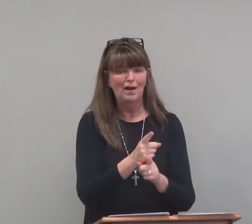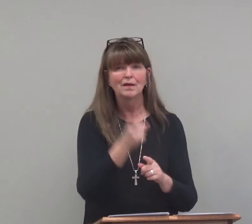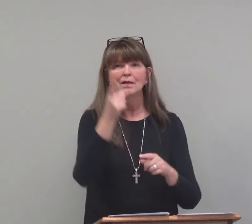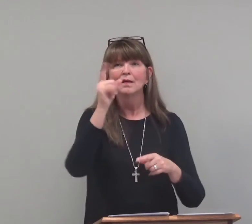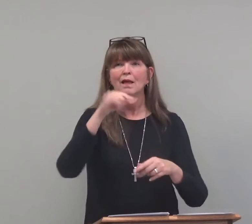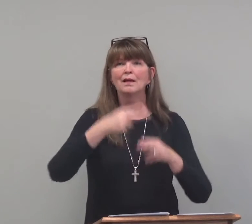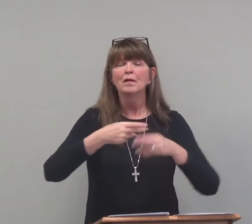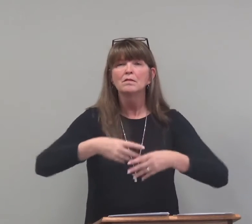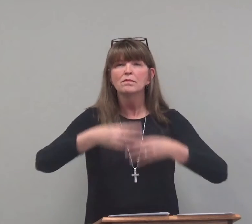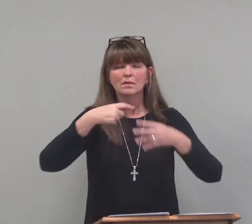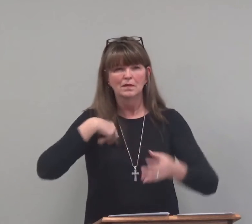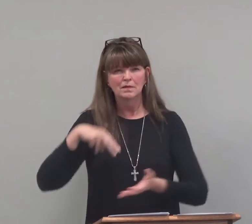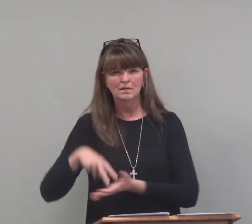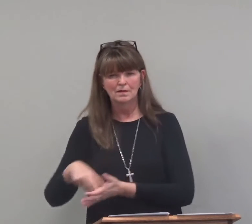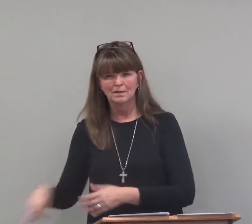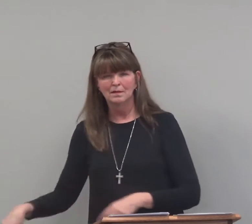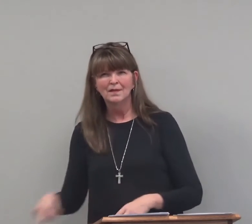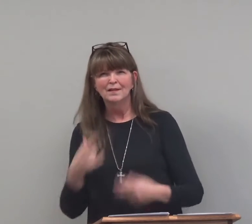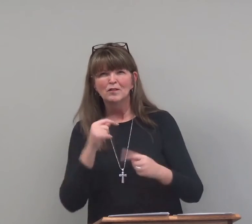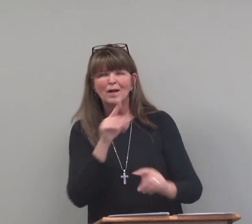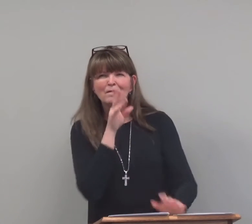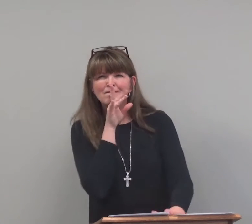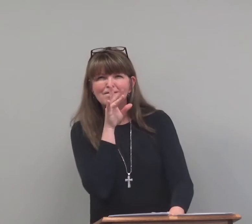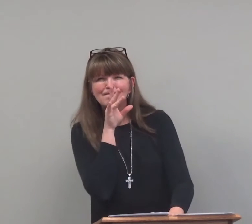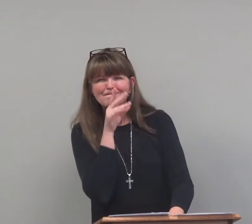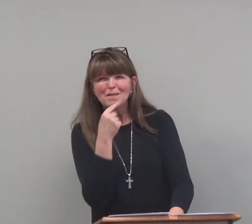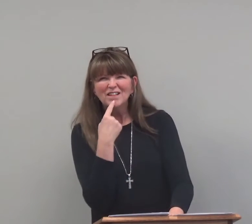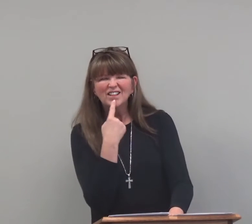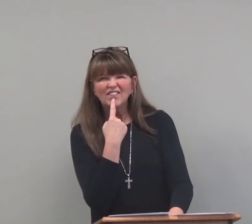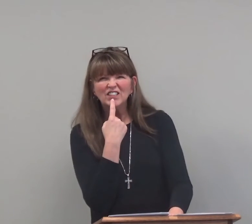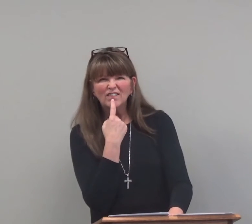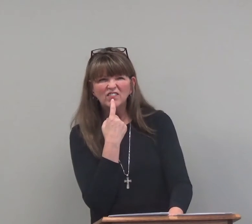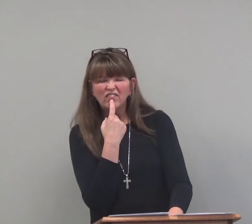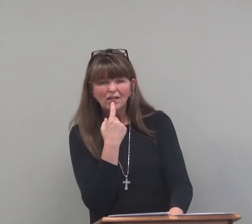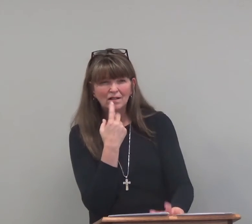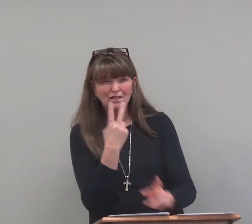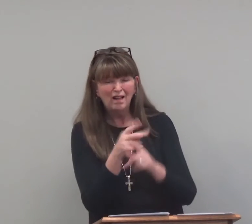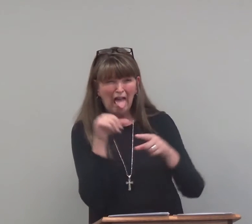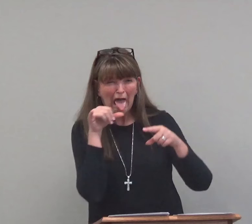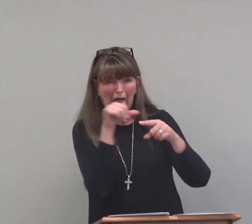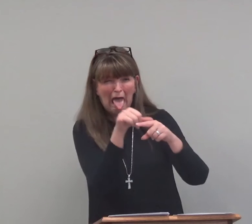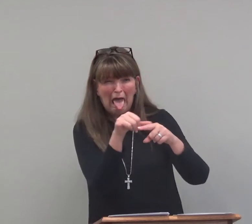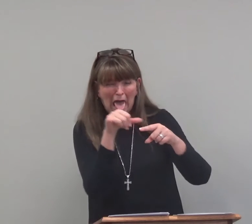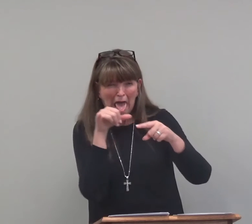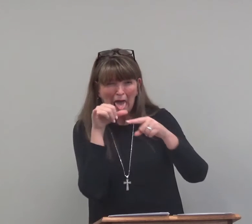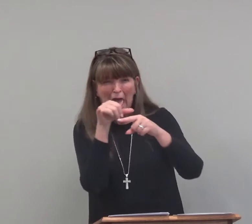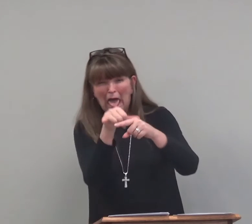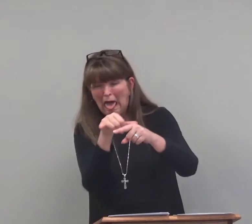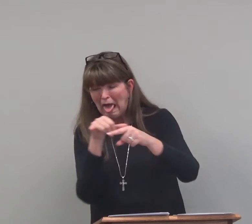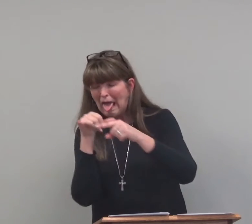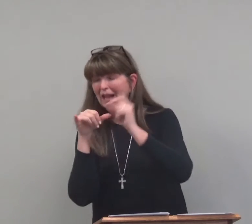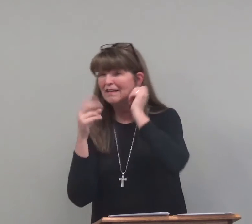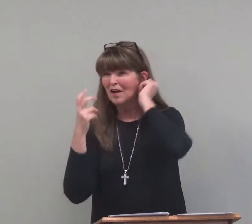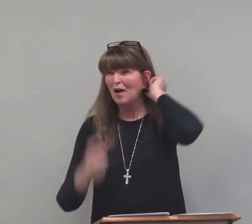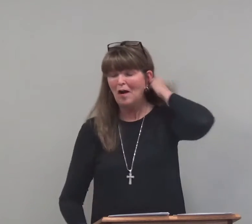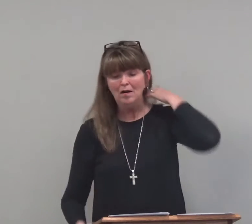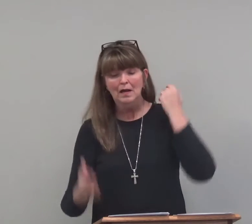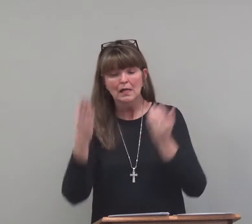some of the names look like they would be really hard to say, right? I mean, when we were standing there, I was trying to figure out how to say them because they're so long, they